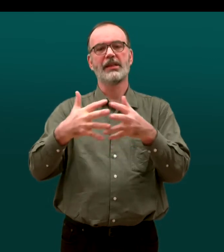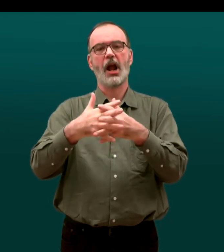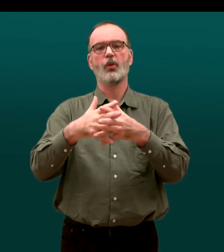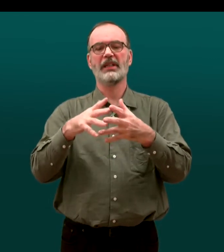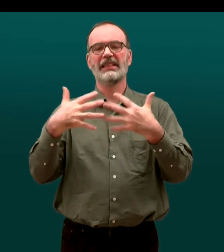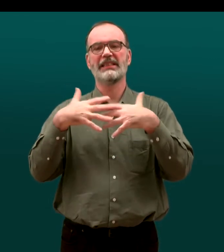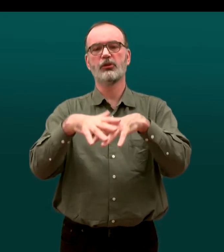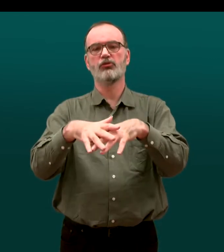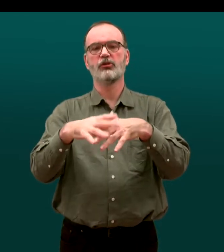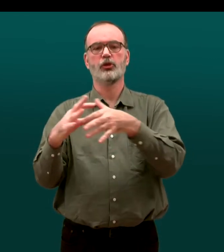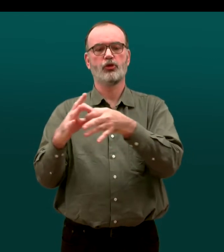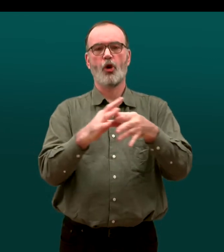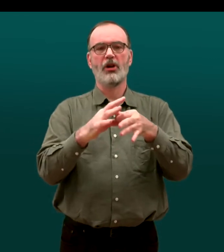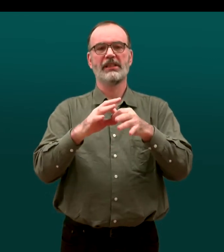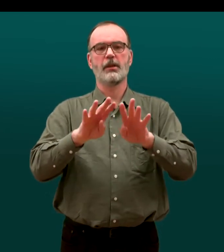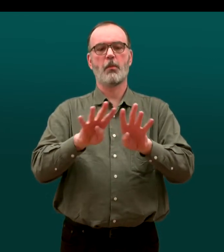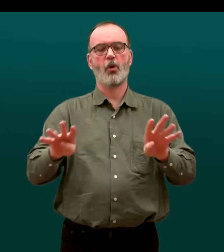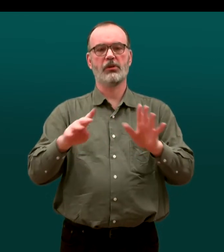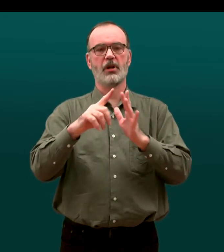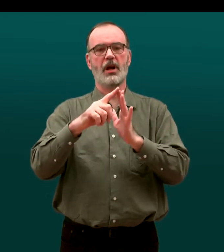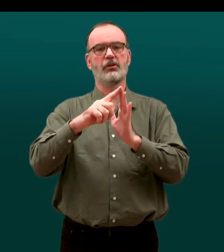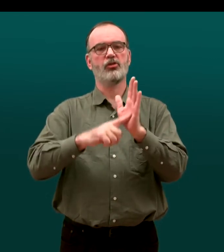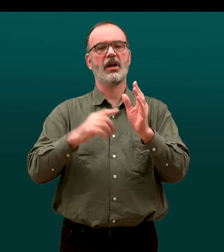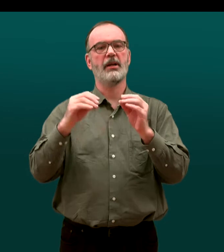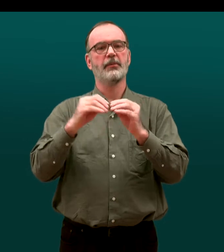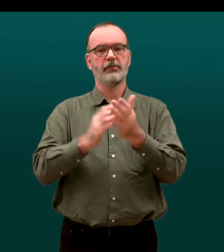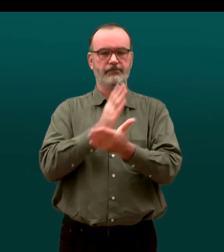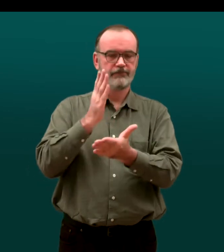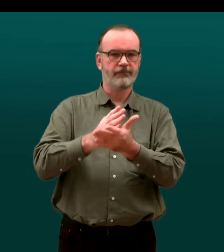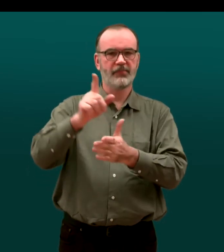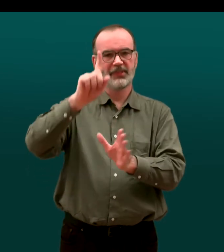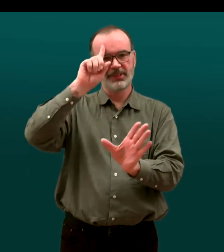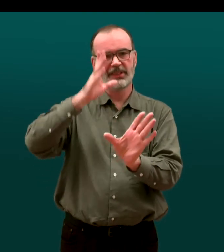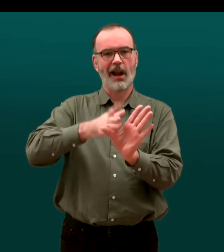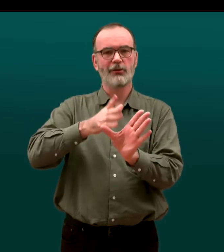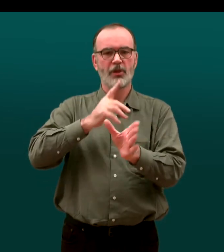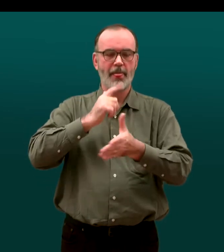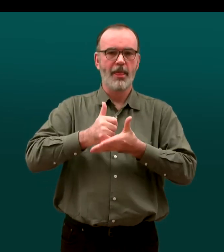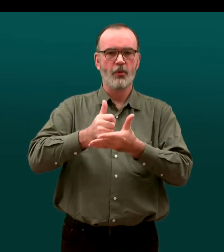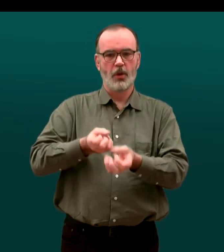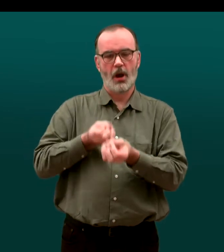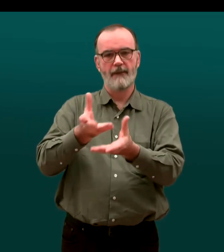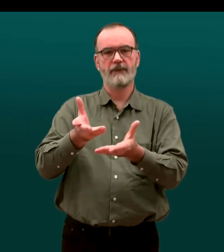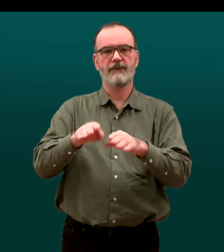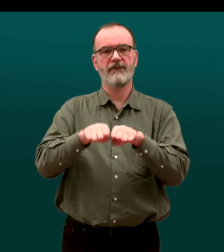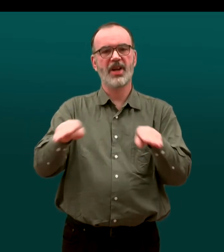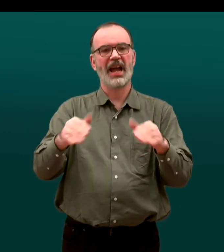Glasgow's Integrated Joint Board, IJB, to ensure that psychological therapies can be